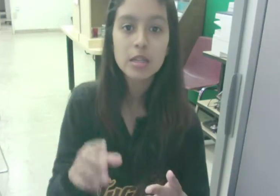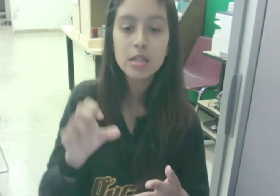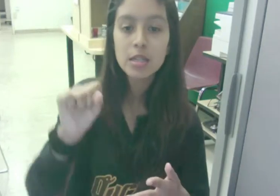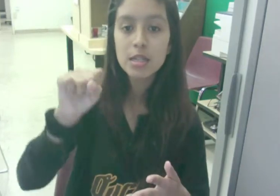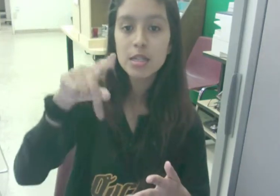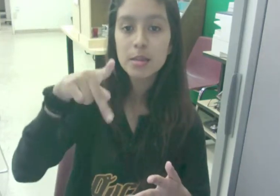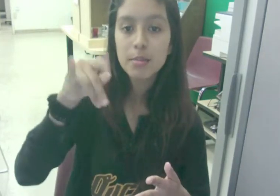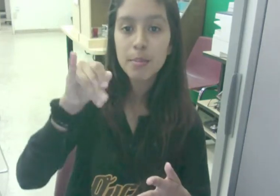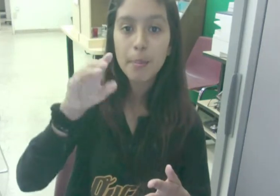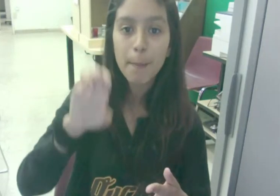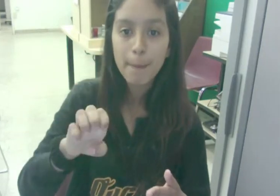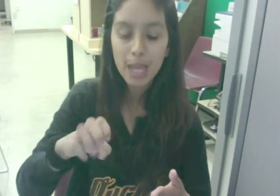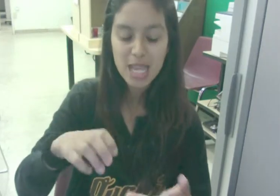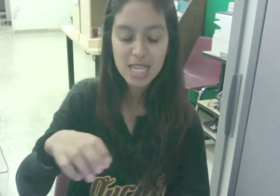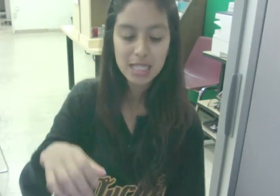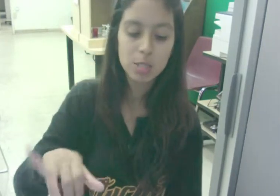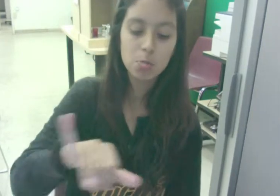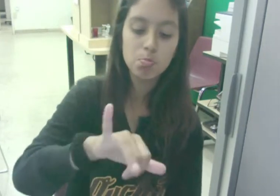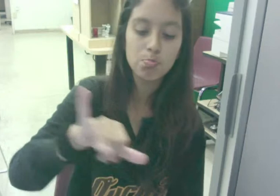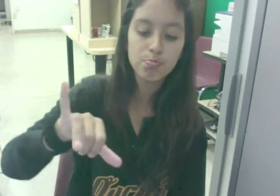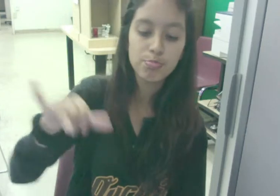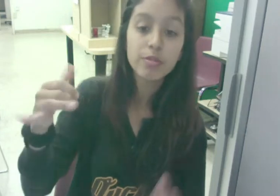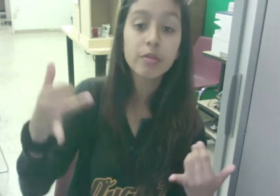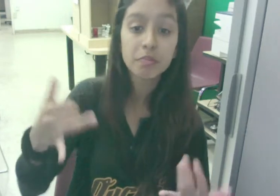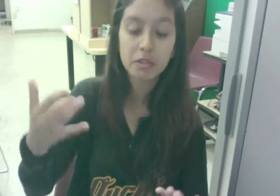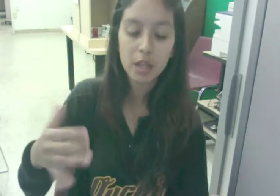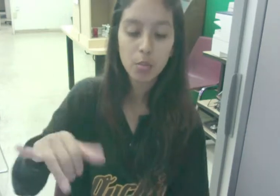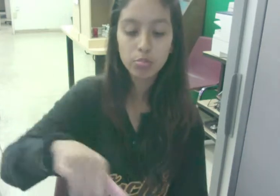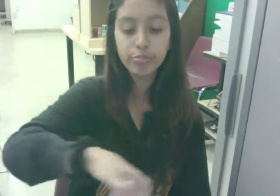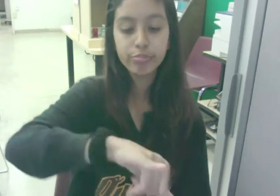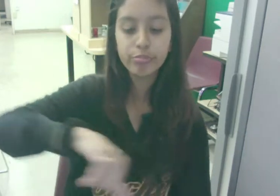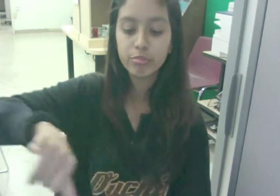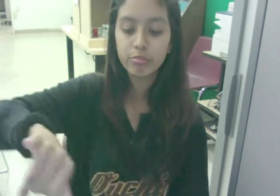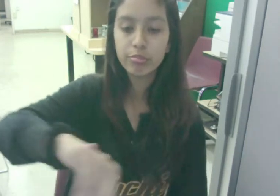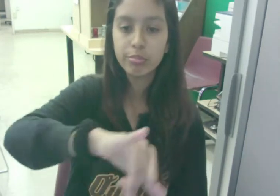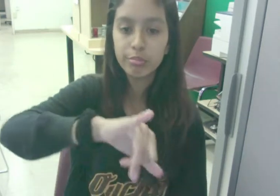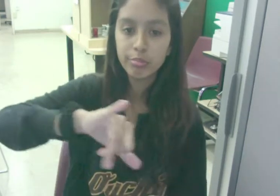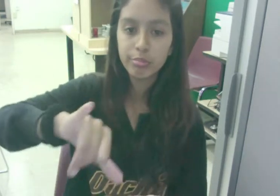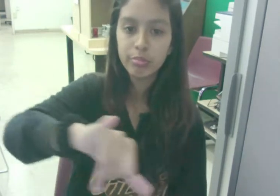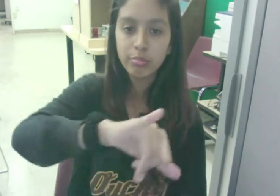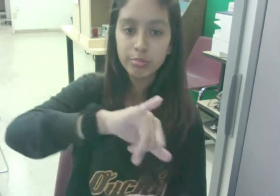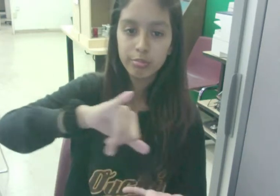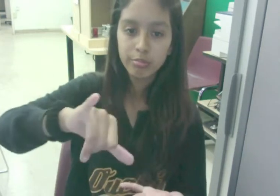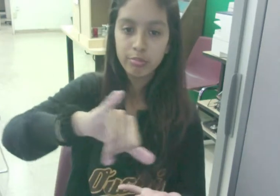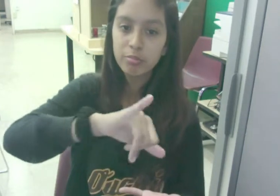You add that into the pan with the chicken and the vegetables and 1 cup of water.